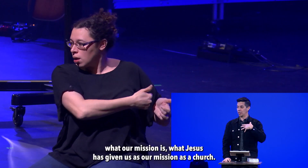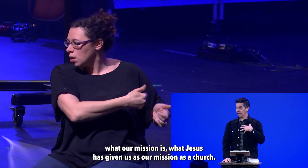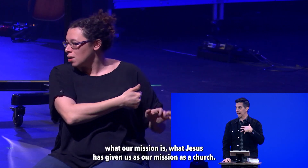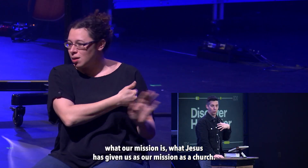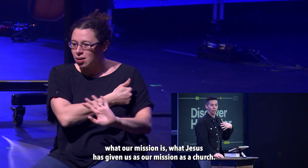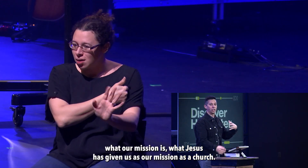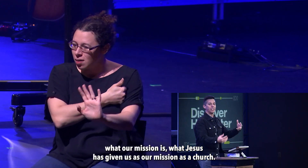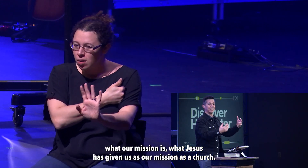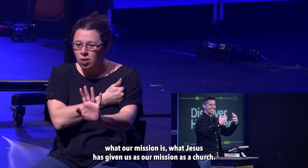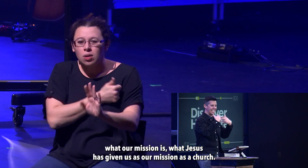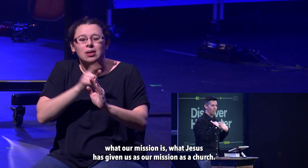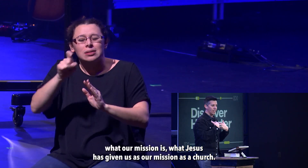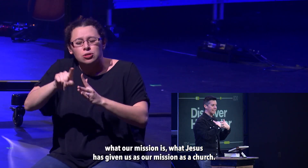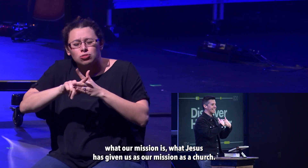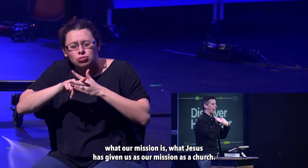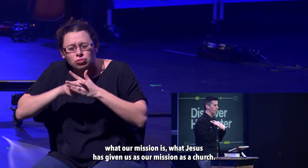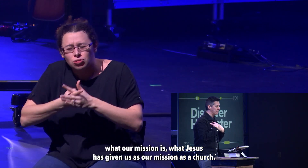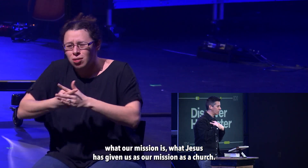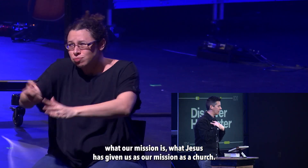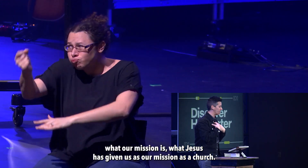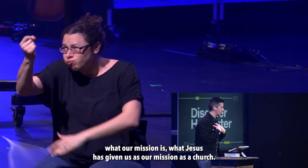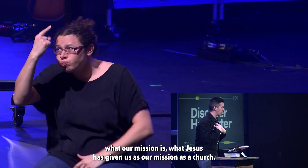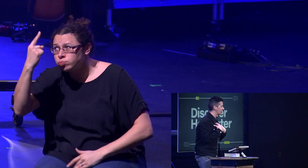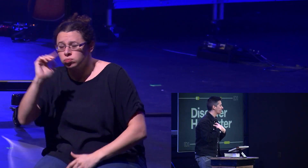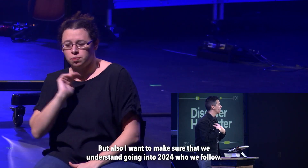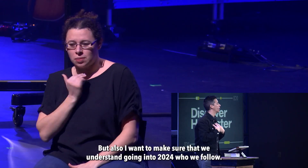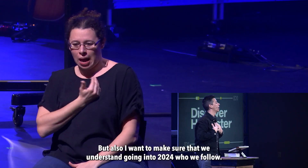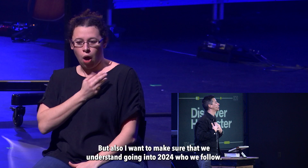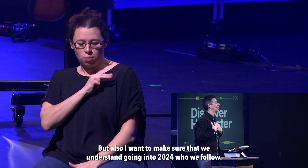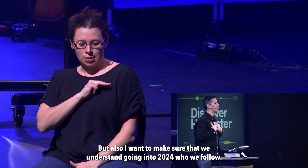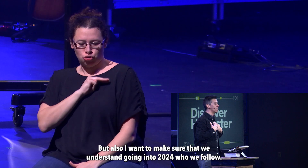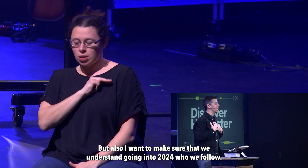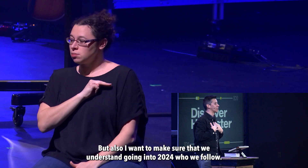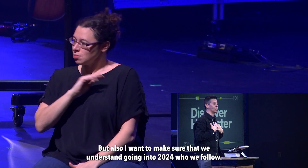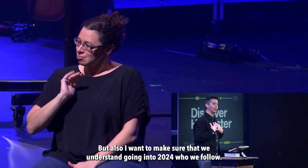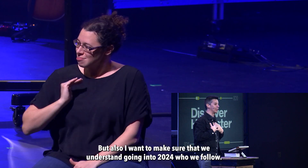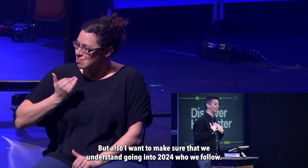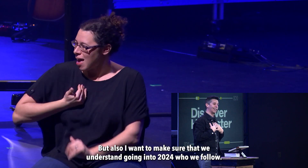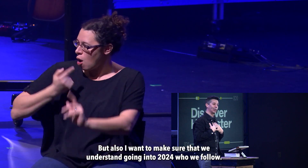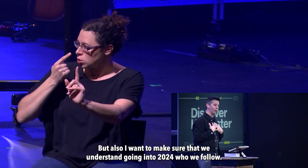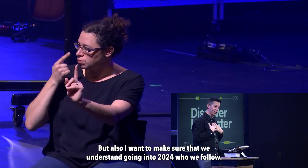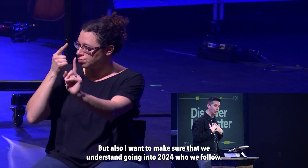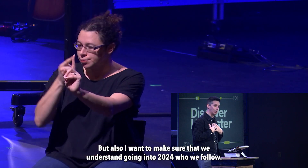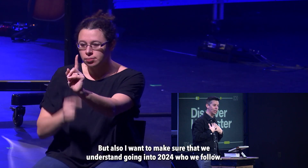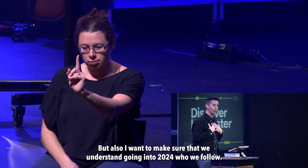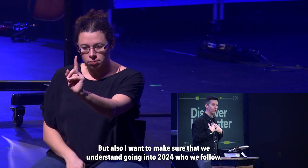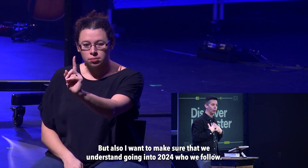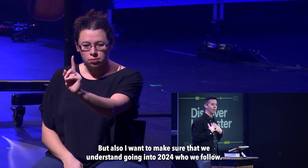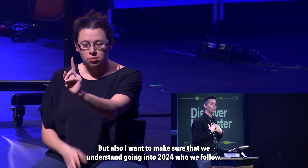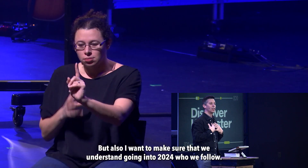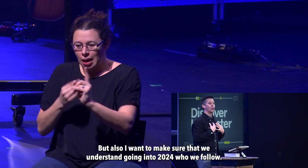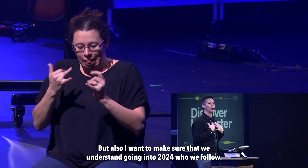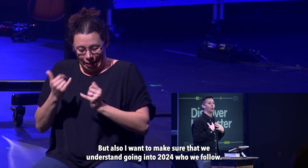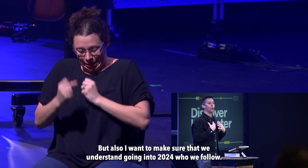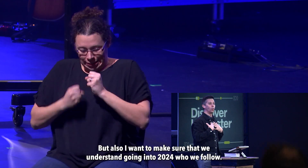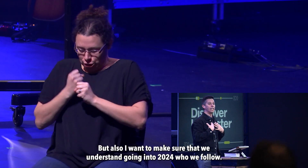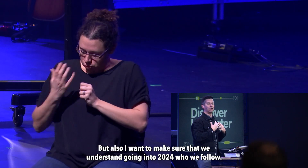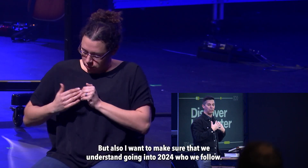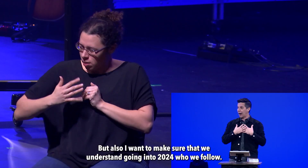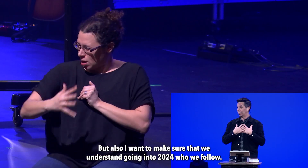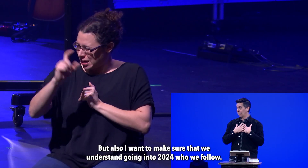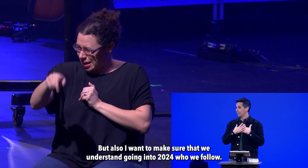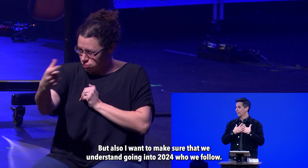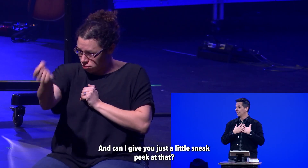our mission is, what Jesus has given us as our mission as a church. But also, I want to make sure that we understand going into 2024, who